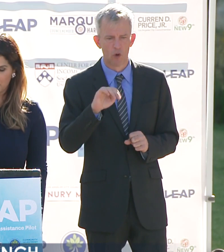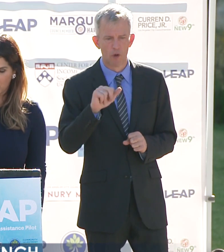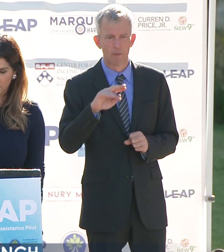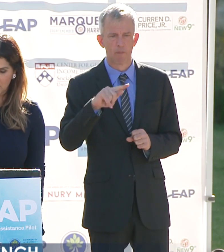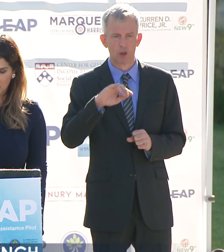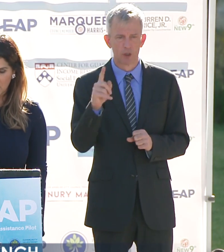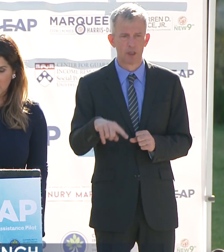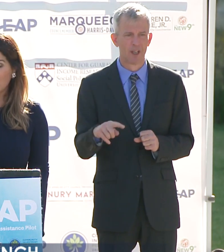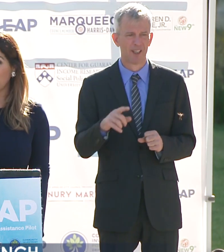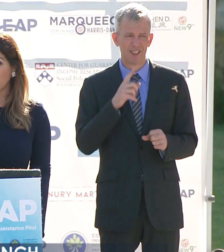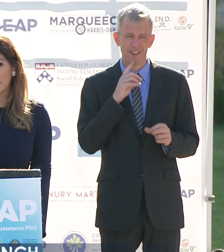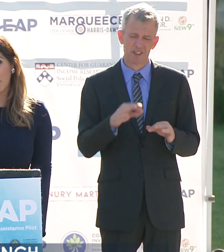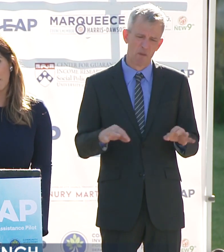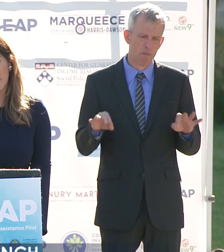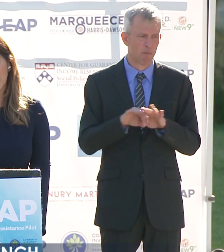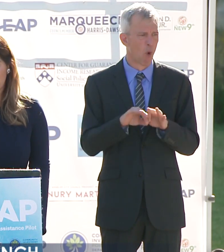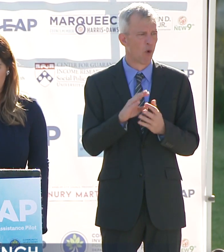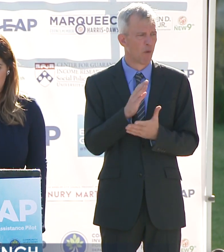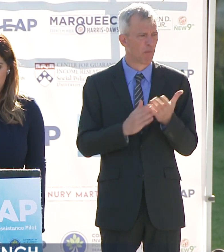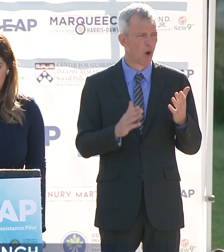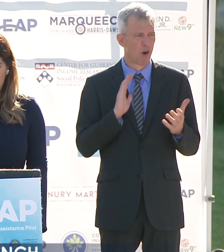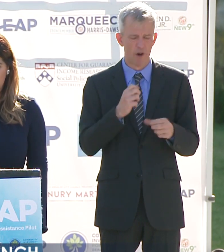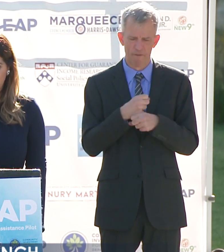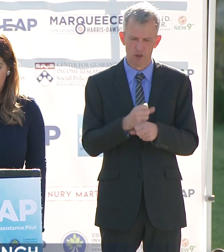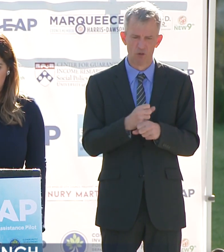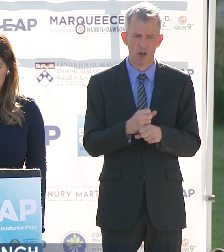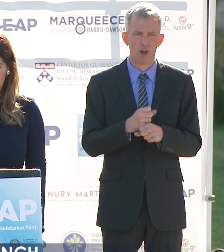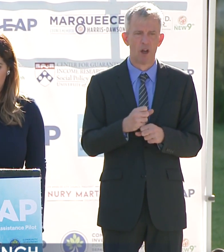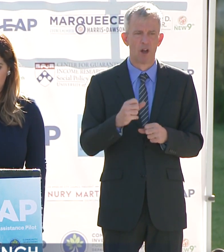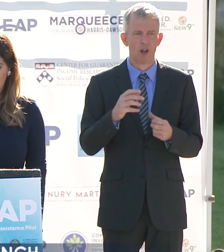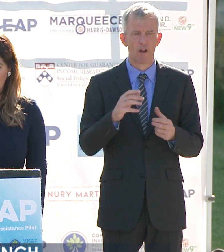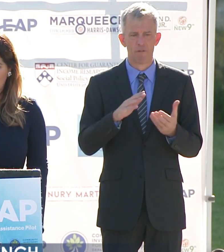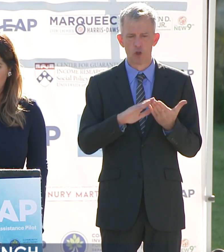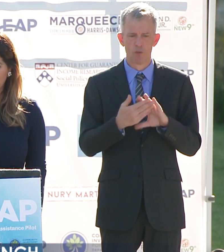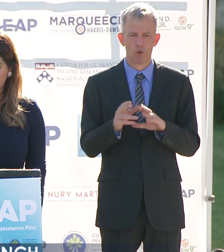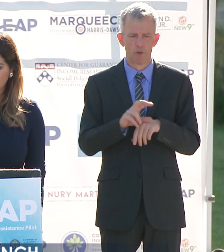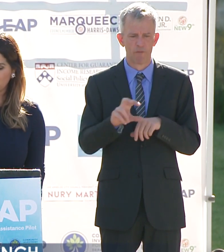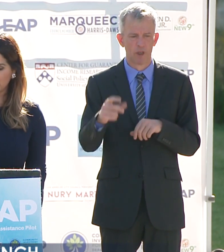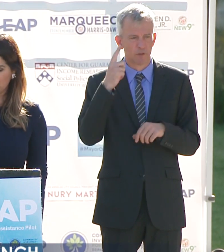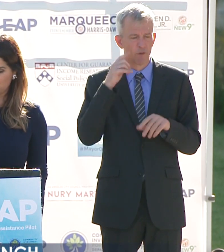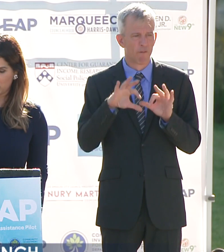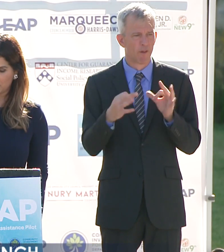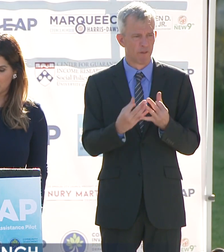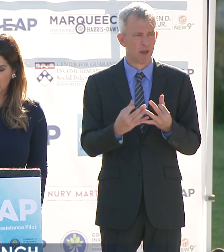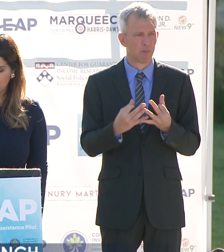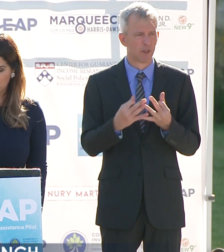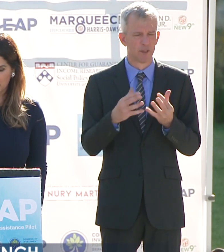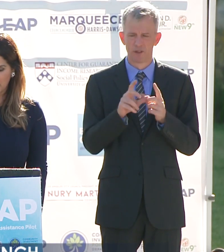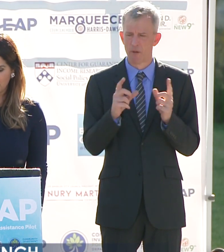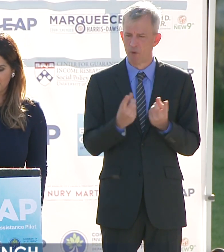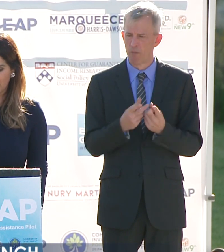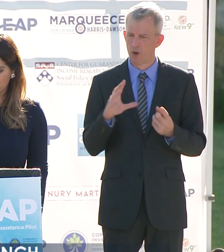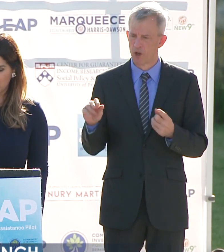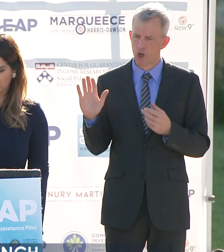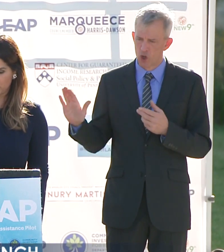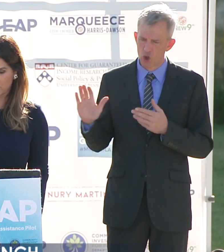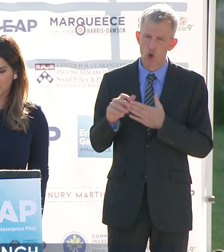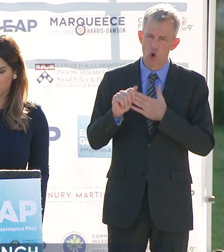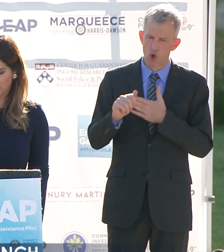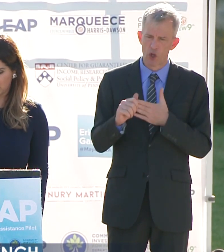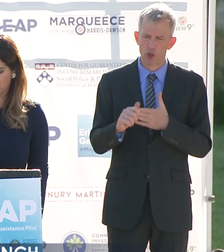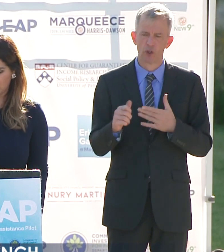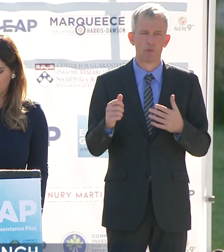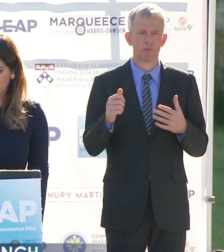of our department, the Community Investment for Families Department, and for your leadership to implement a Families